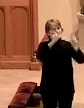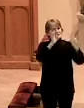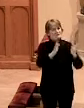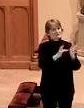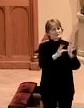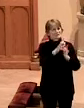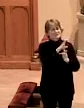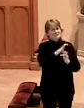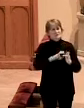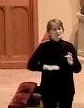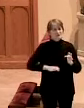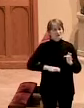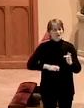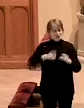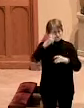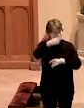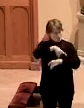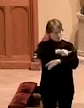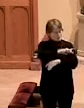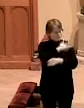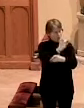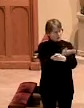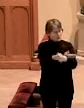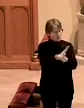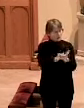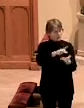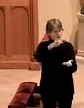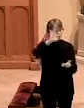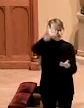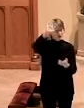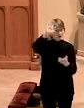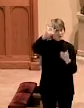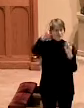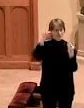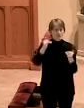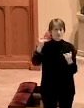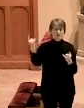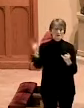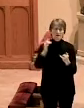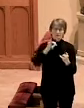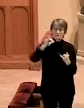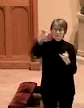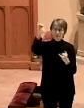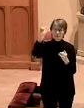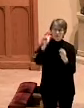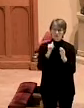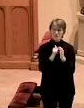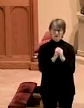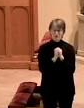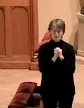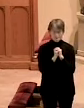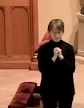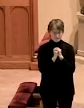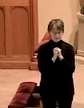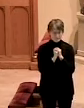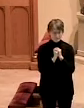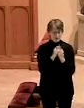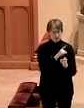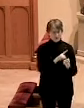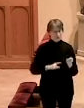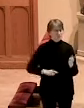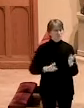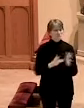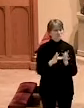Savior, Jesus Christ. For the kingdom and the power and the glory are yours, now and forever. Lord